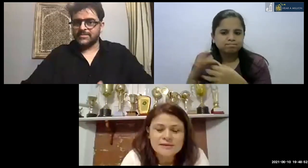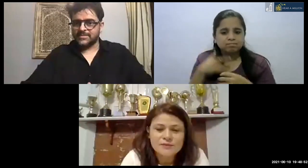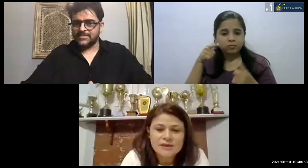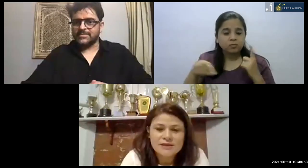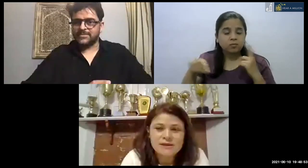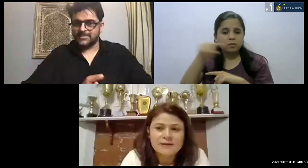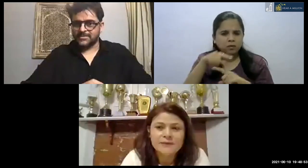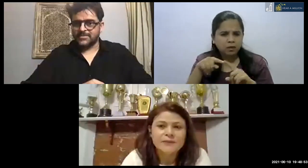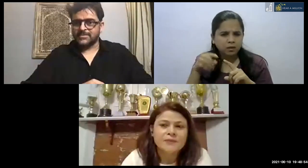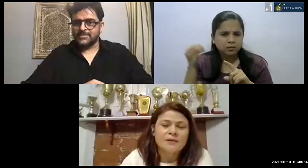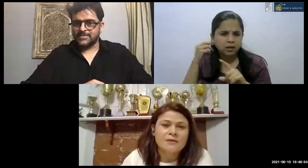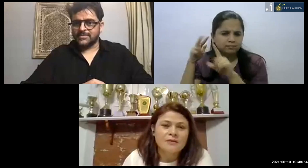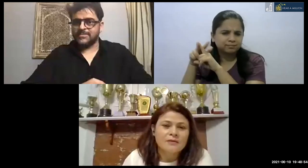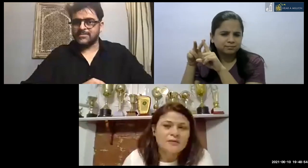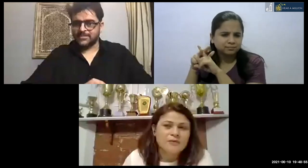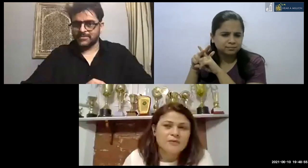pandemic.